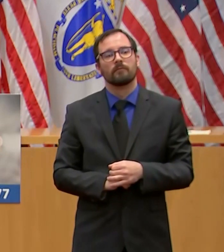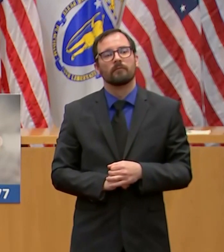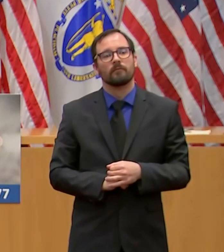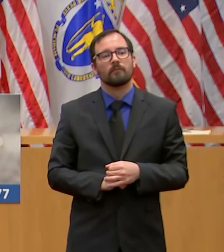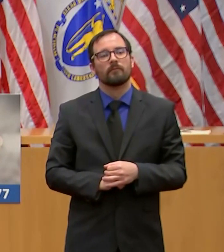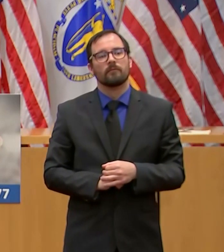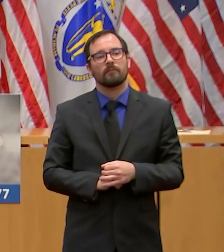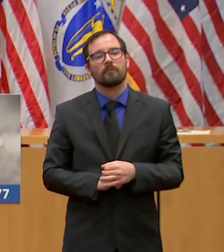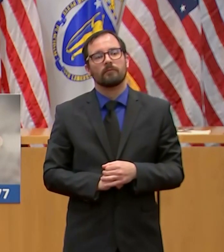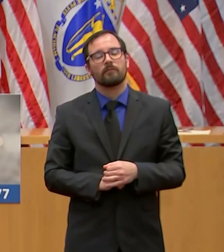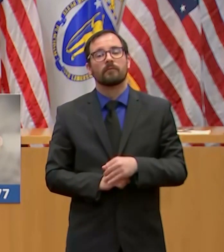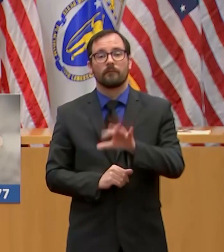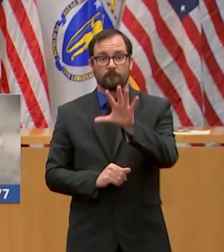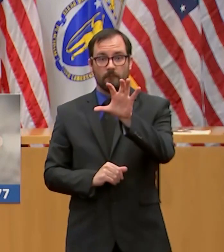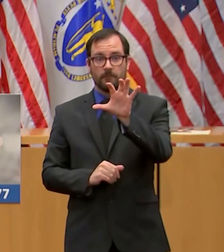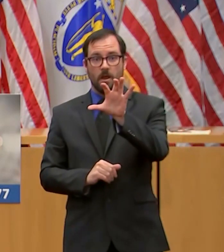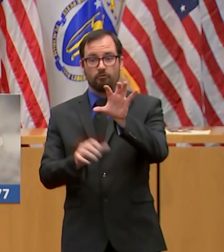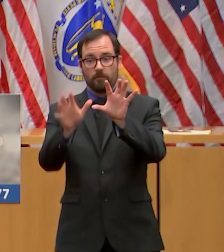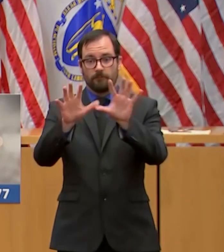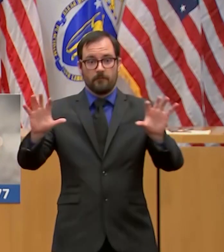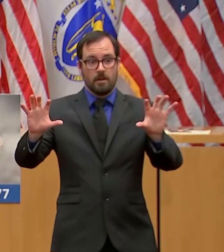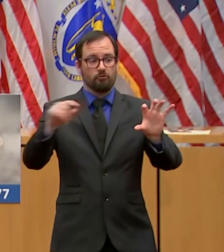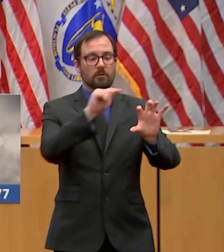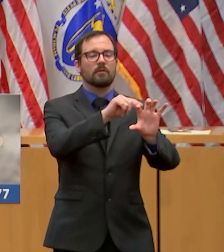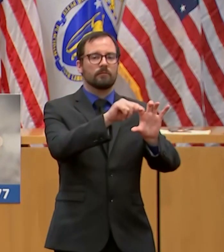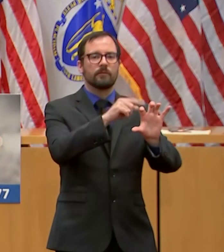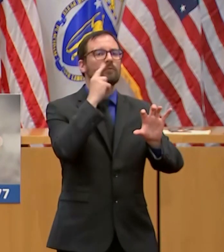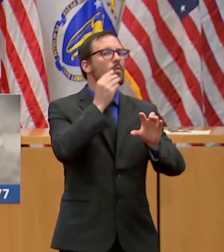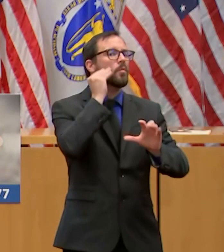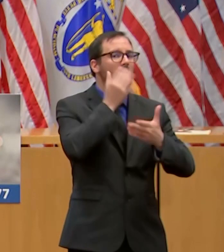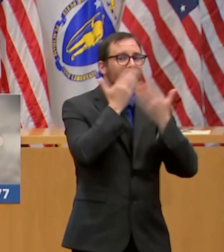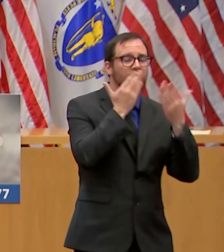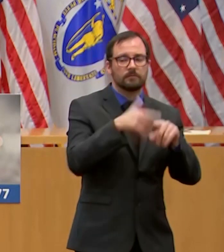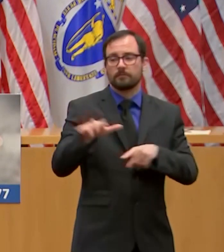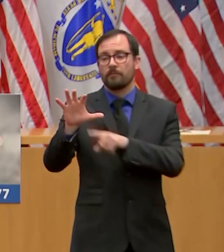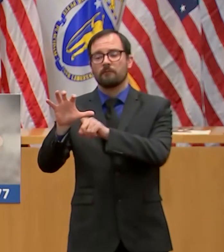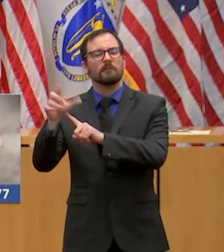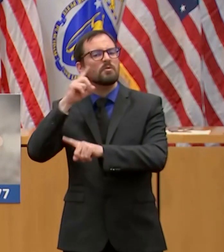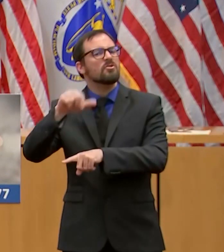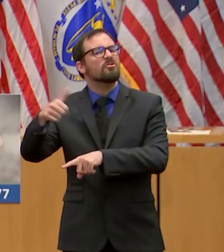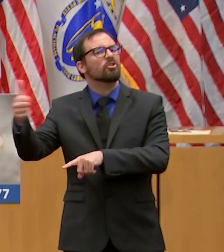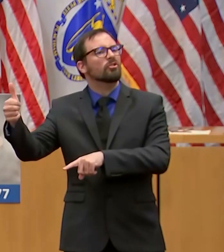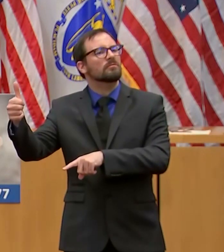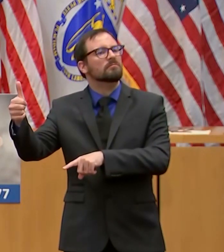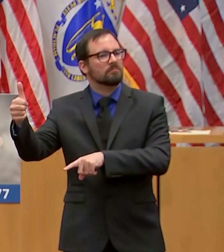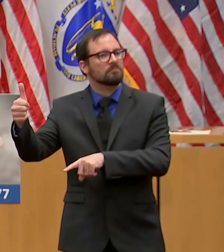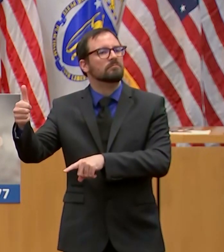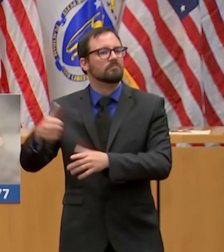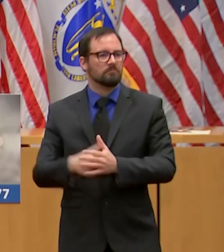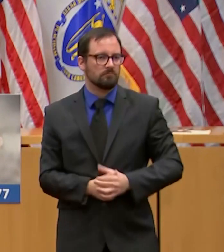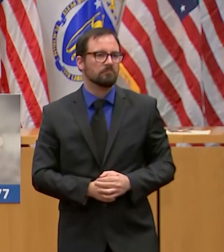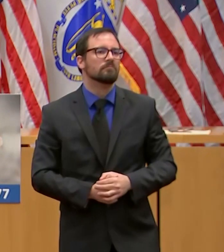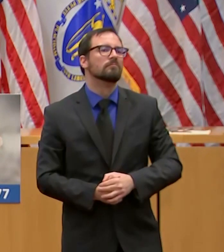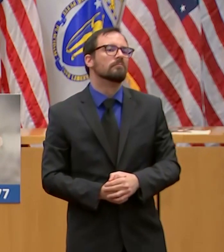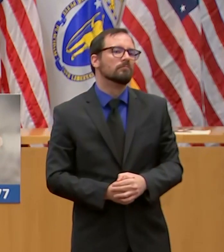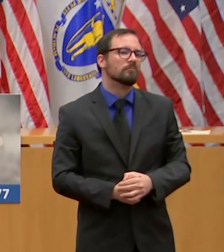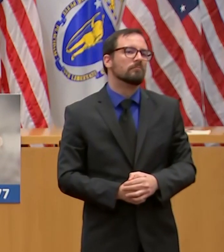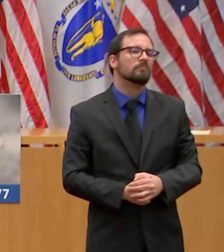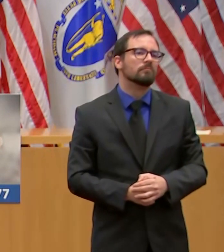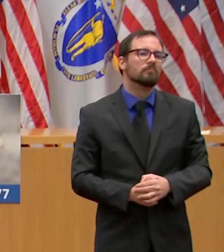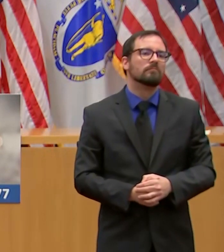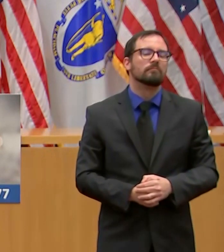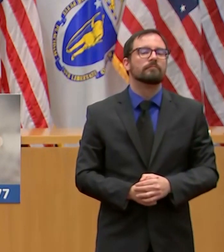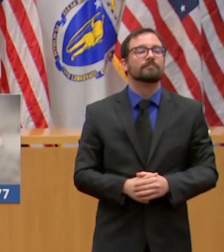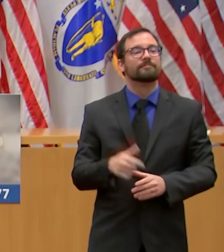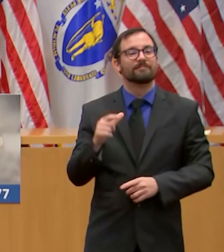Boston. Dr. Ann Klebanski, the CEO of Partners, is with us today, and in a few minutes she'll speak to the specifics